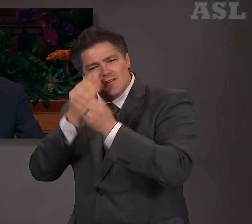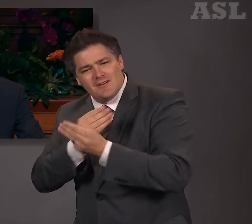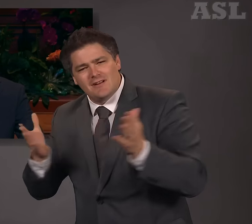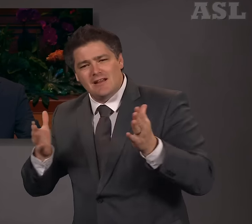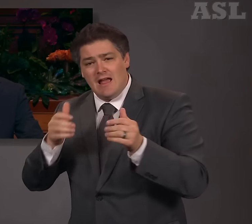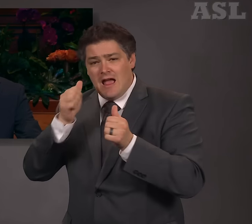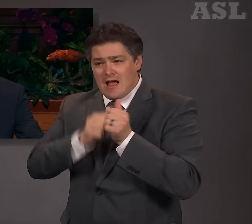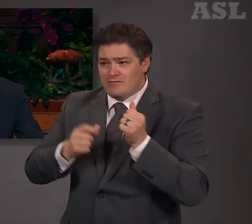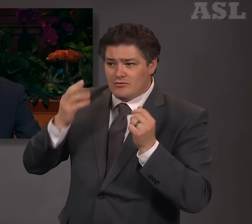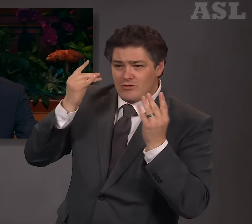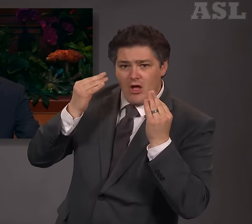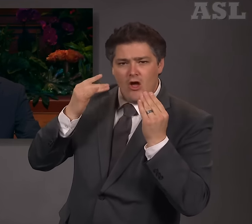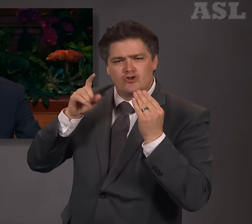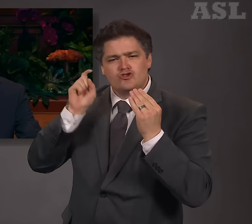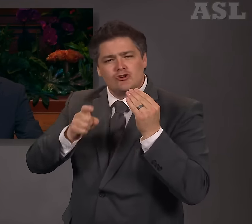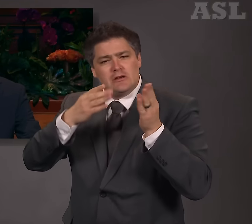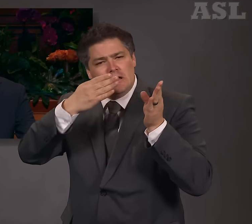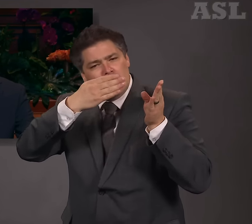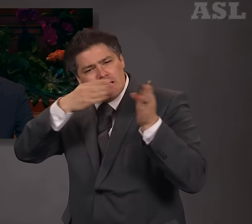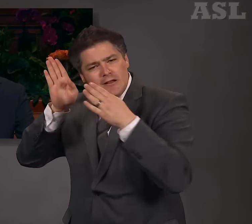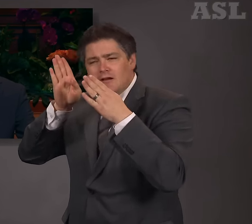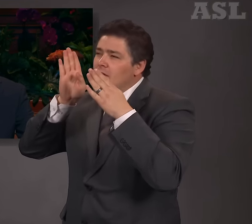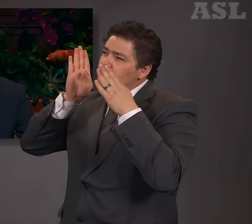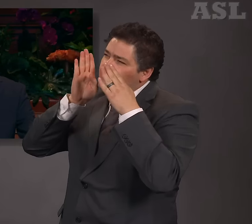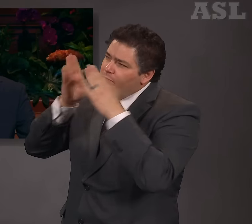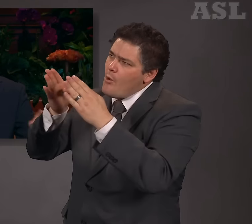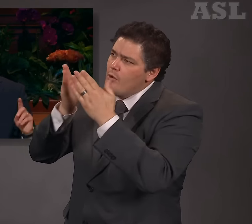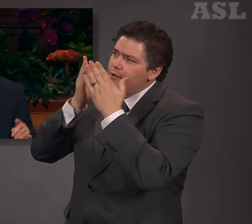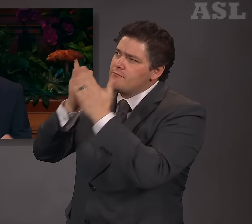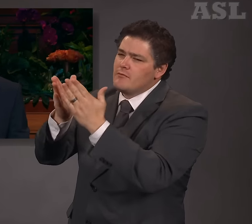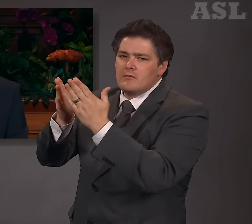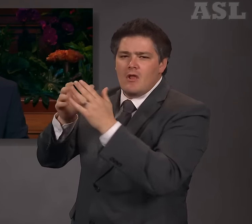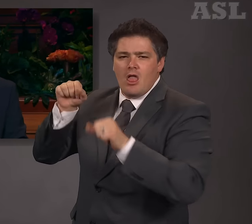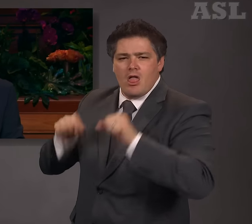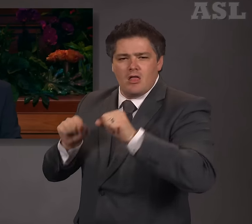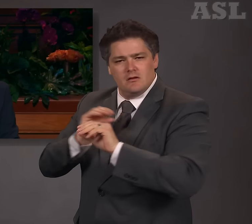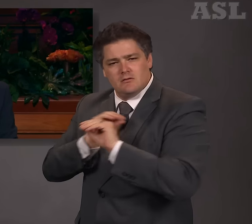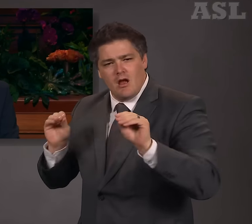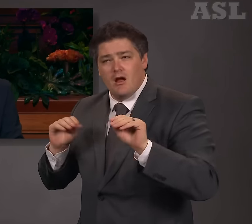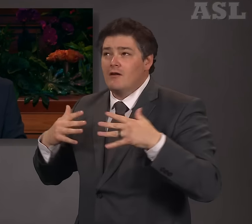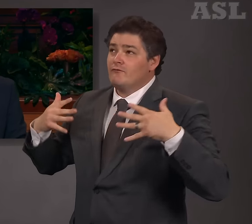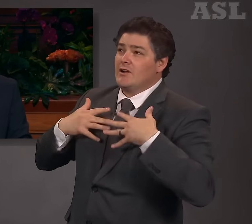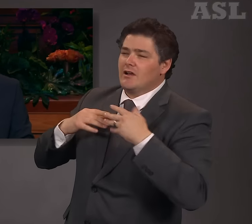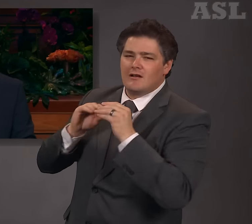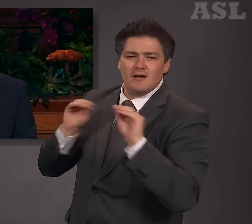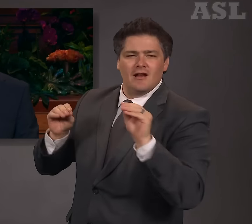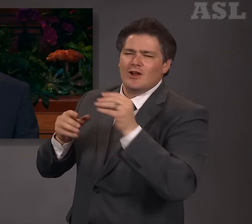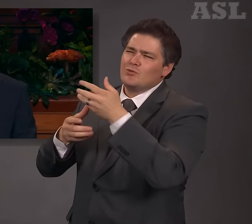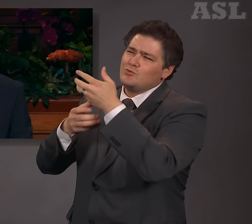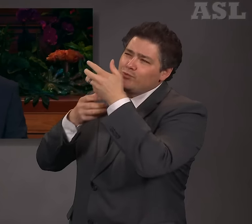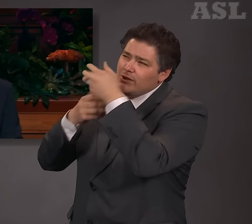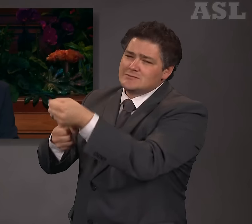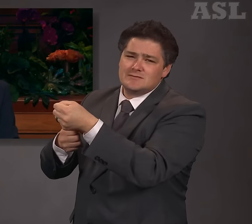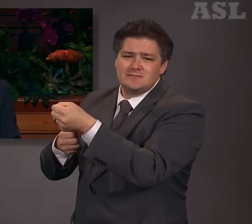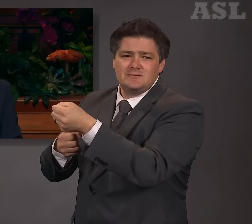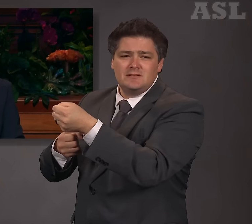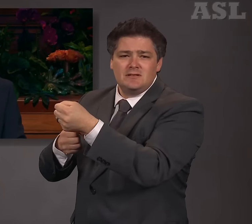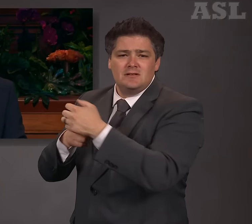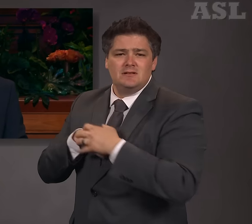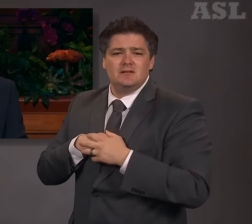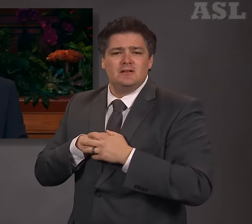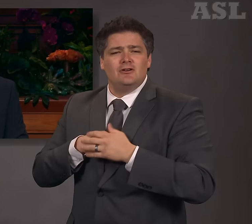look unto him in every thought, doubt not, fear not. Let